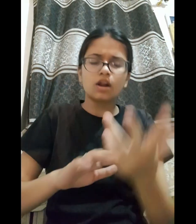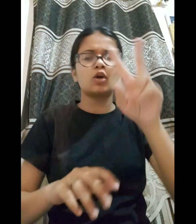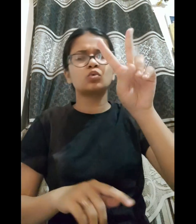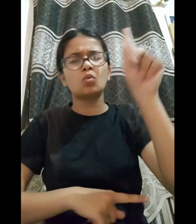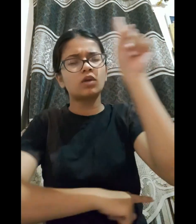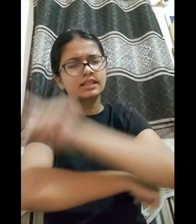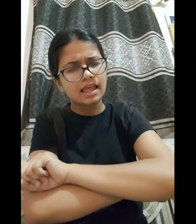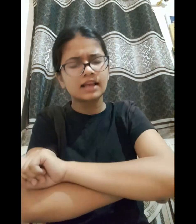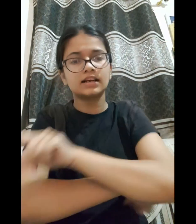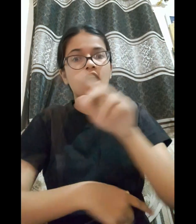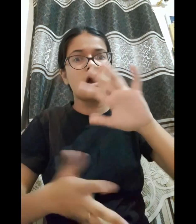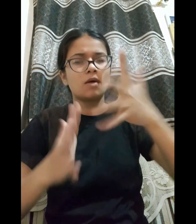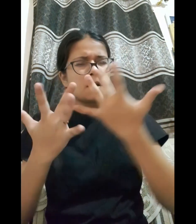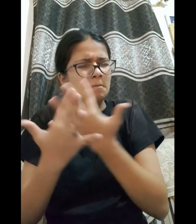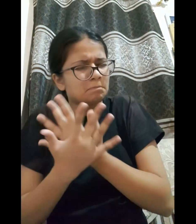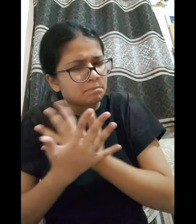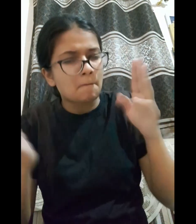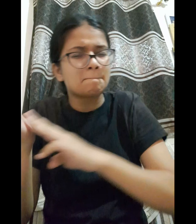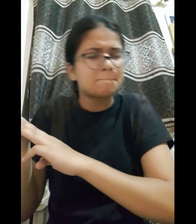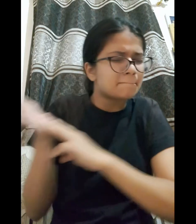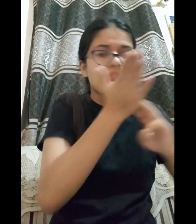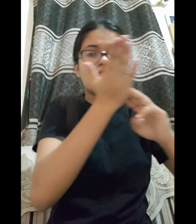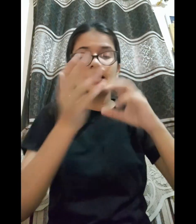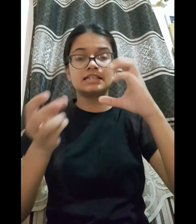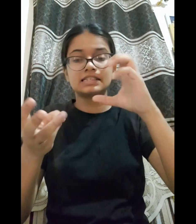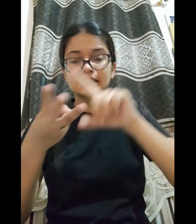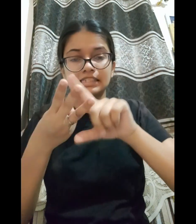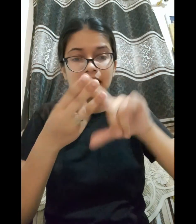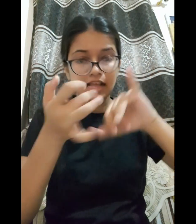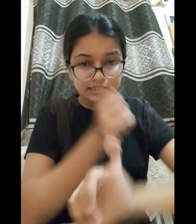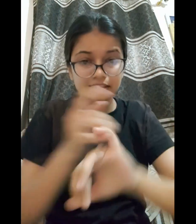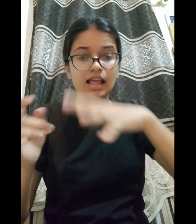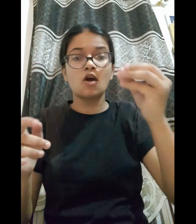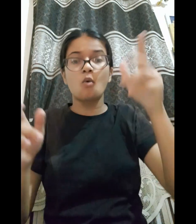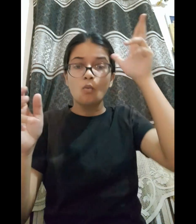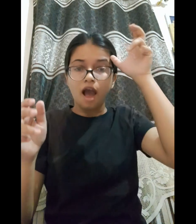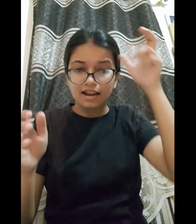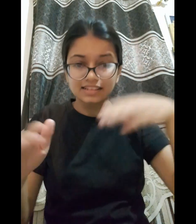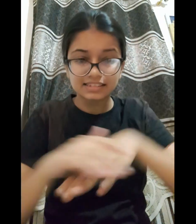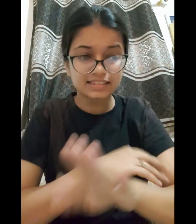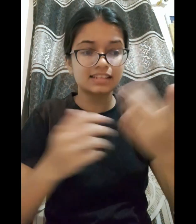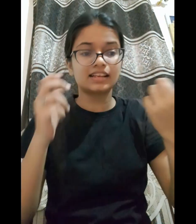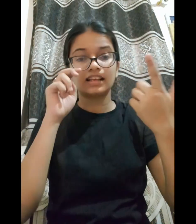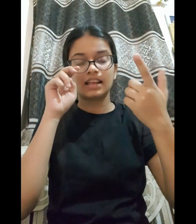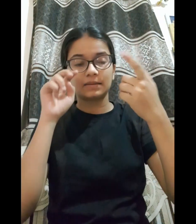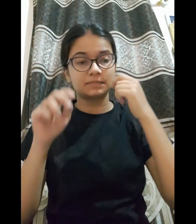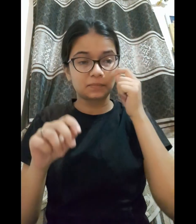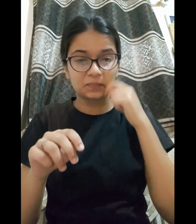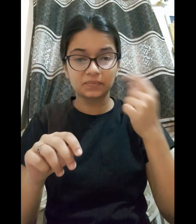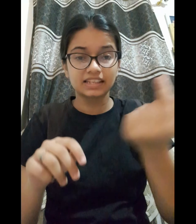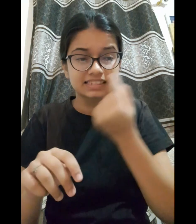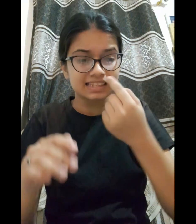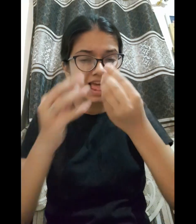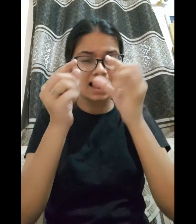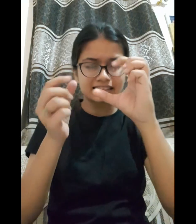viruses within the cells that are infected. And once this invasion has happened into the cells and the numbers